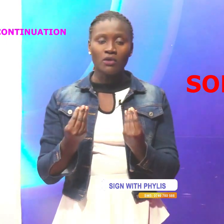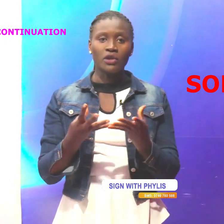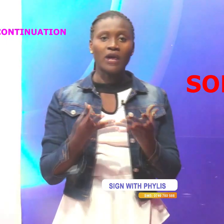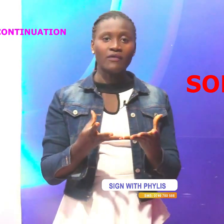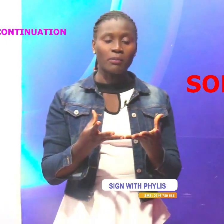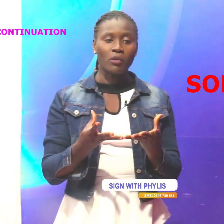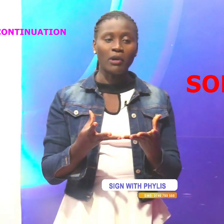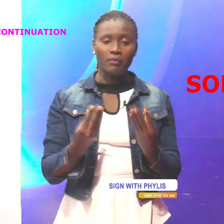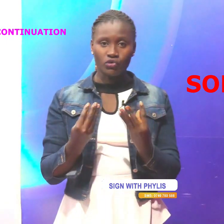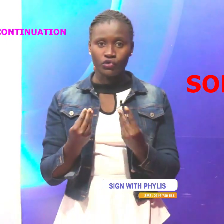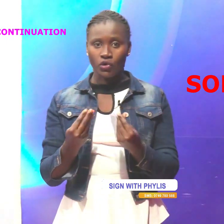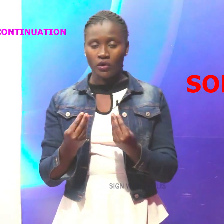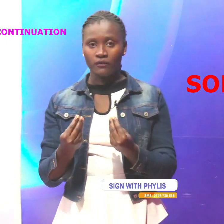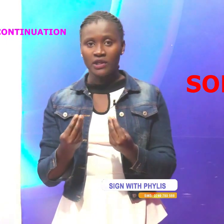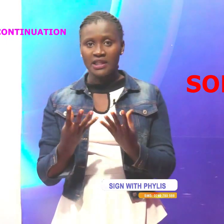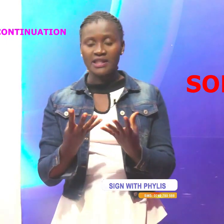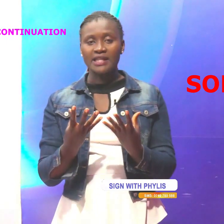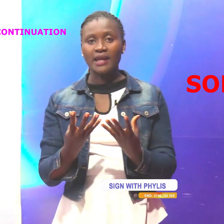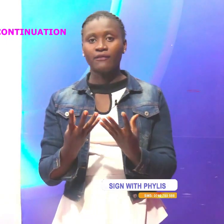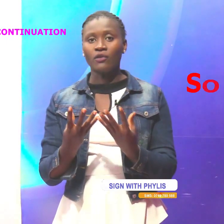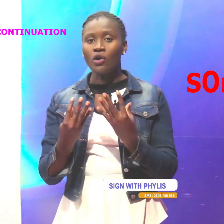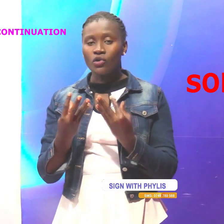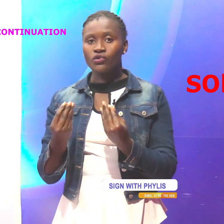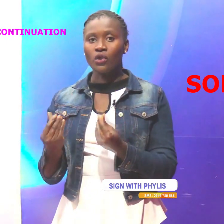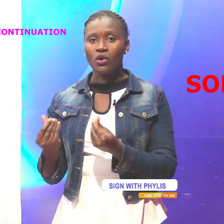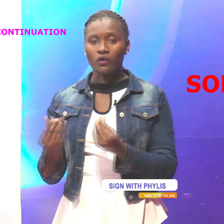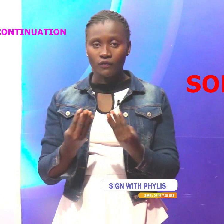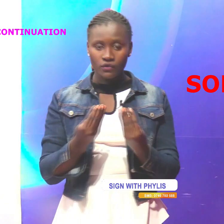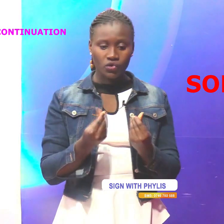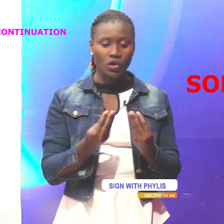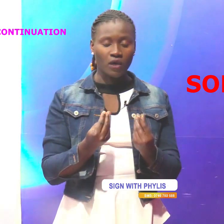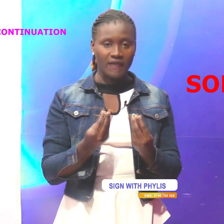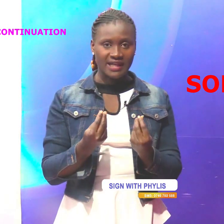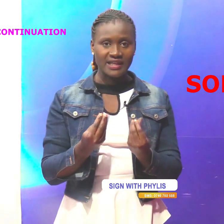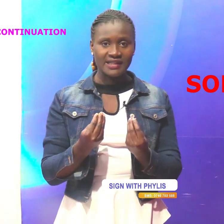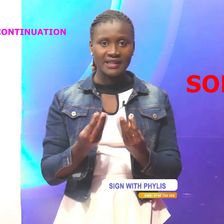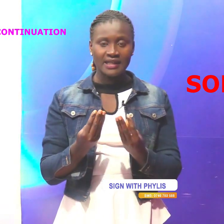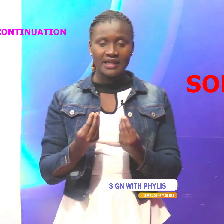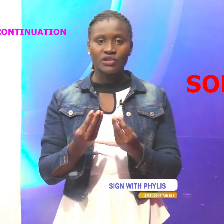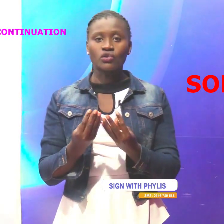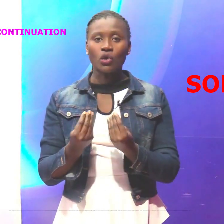have a problem, you solve. This is the sign for solve. Solve like this. Solve.